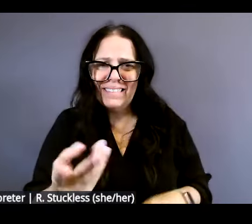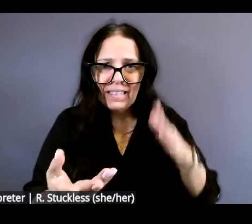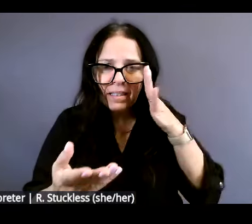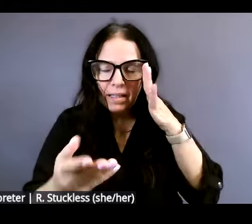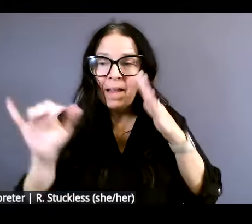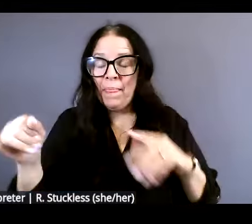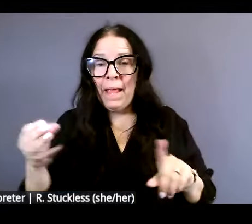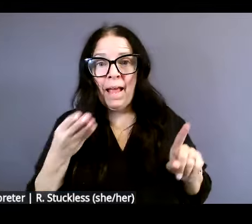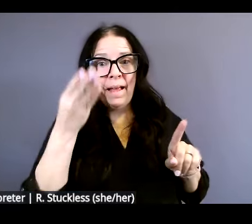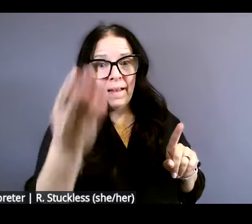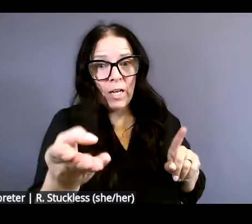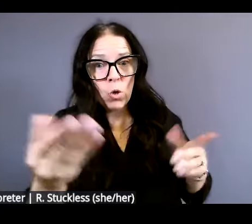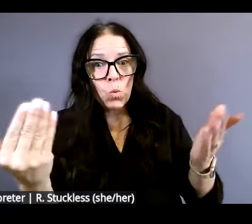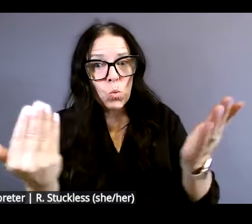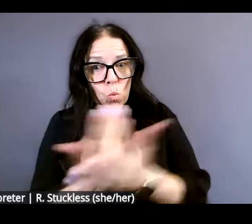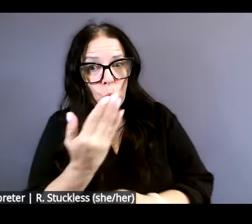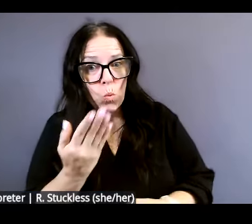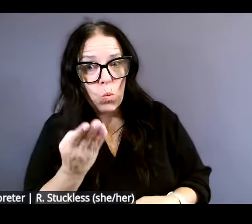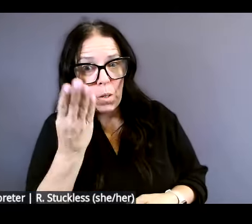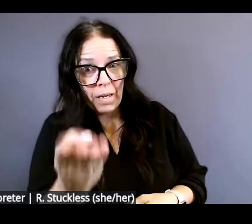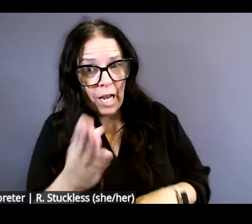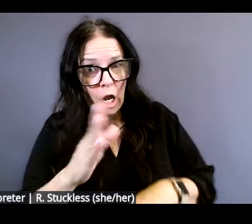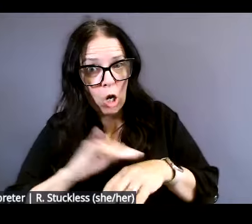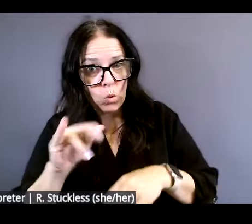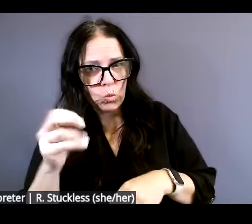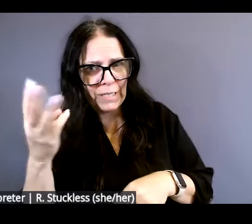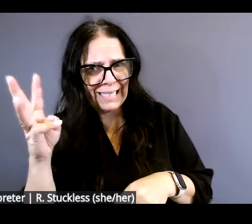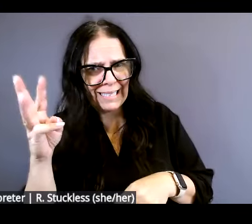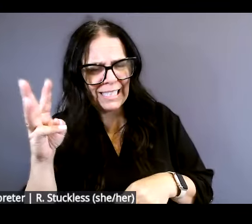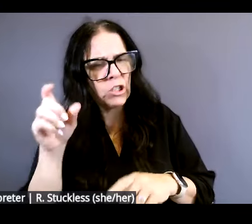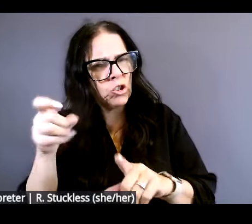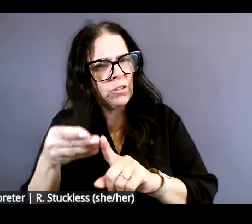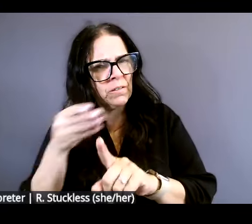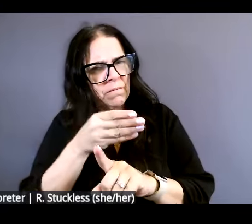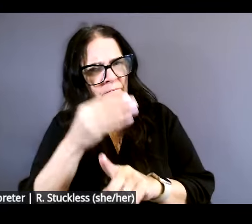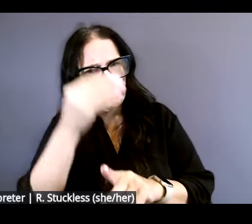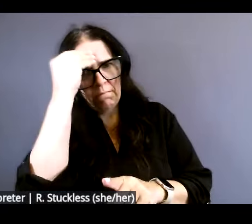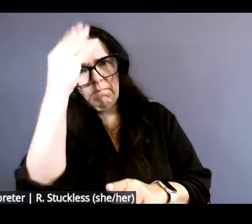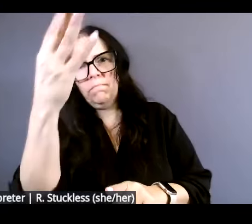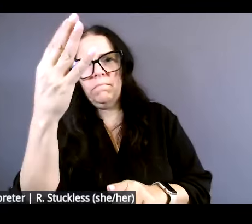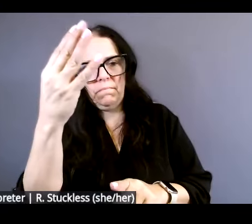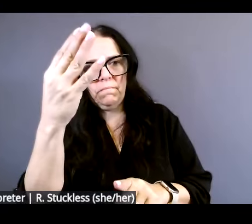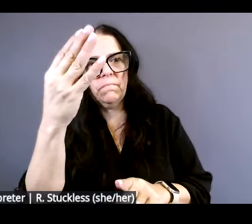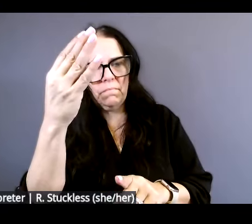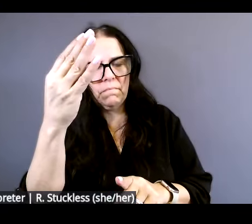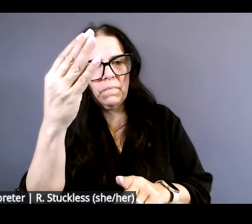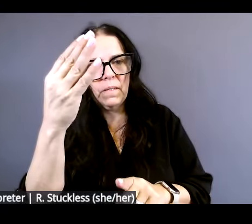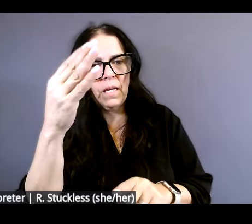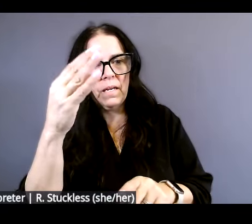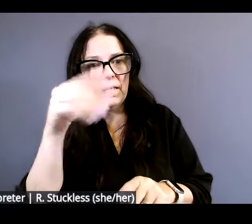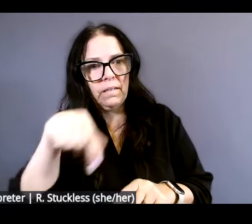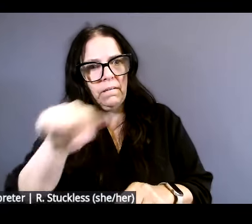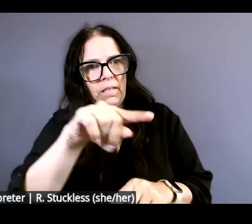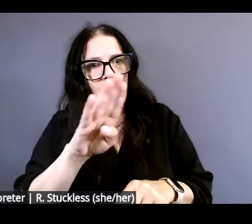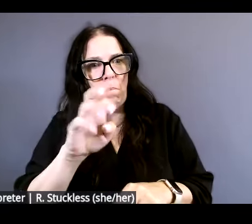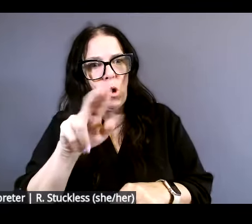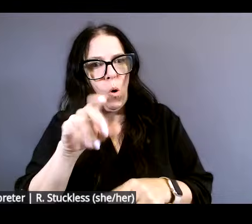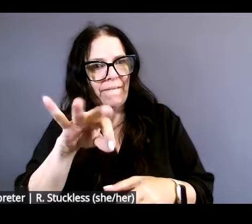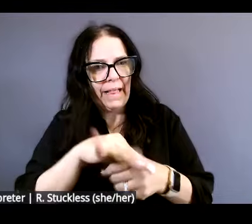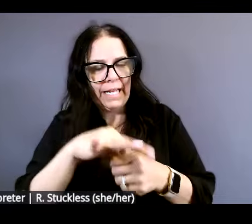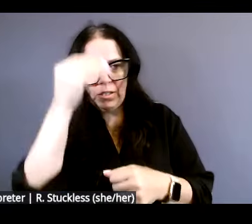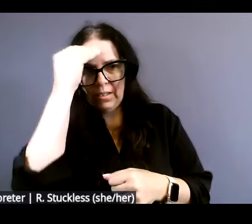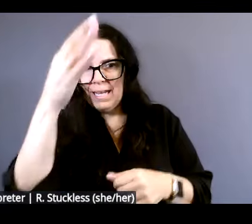16th, why didn't they contact the Bureau of Elections that a new announcement with a new public comment period had not yet